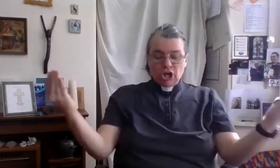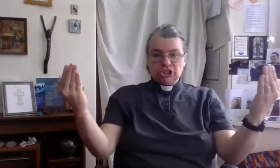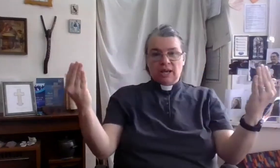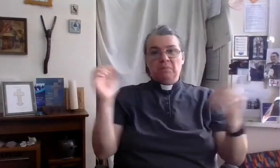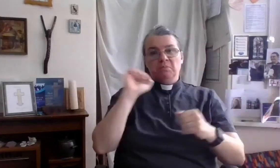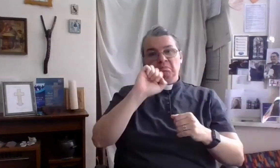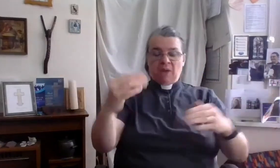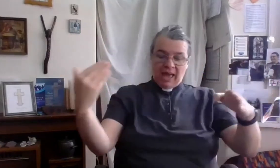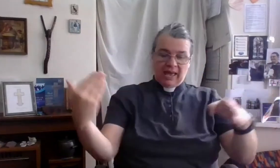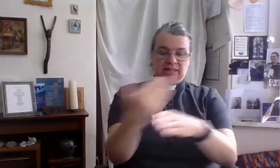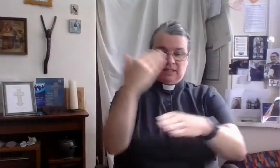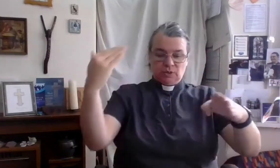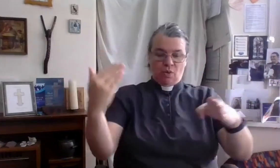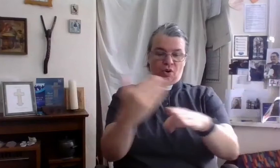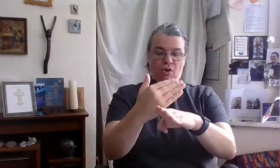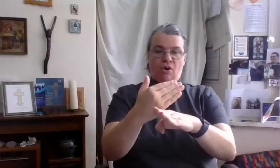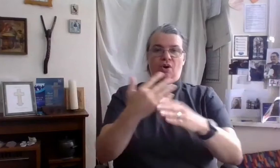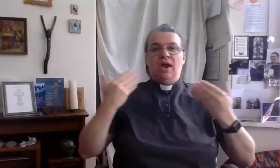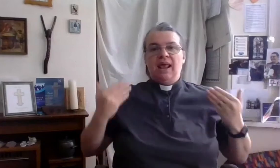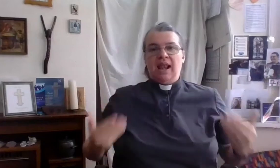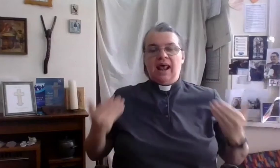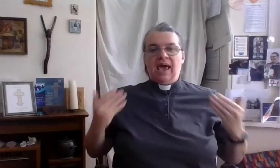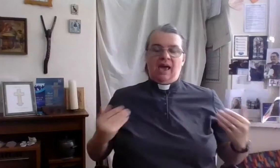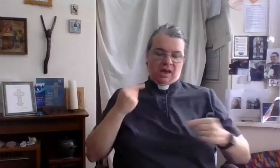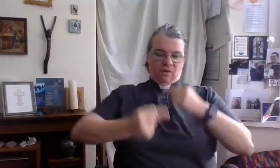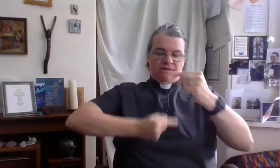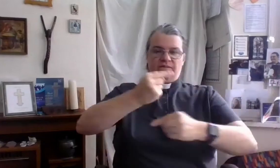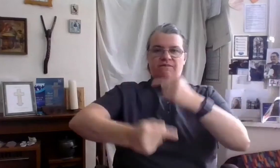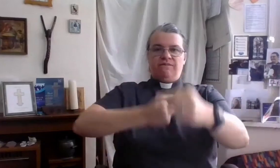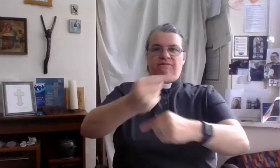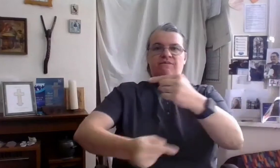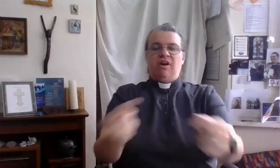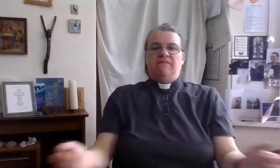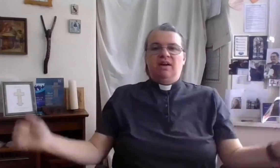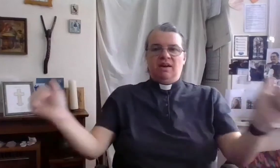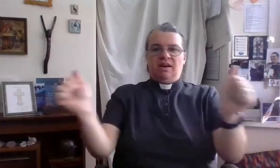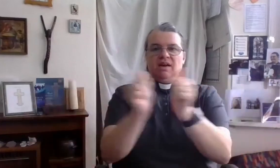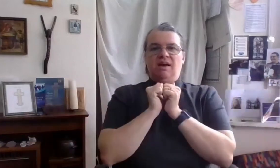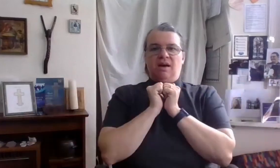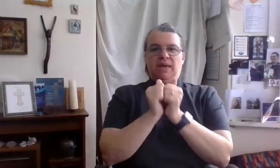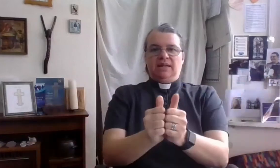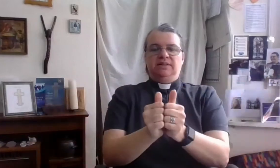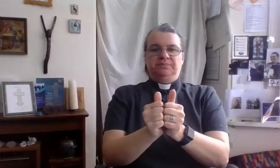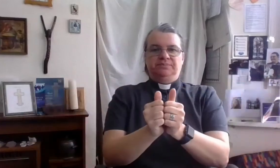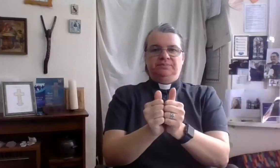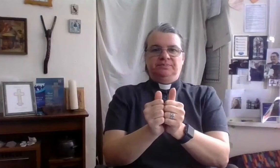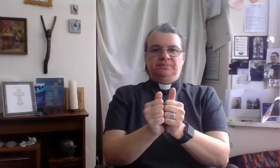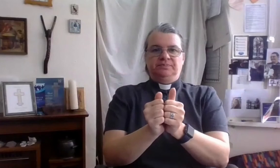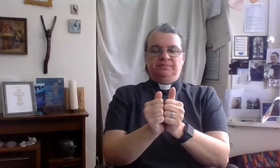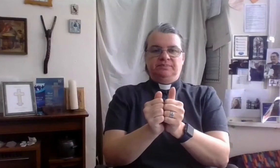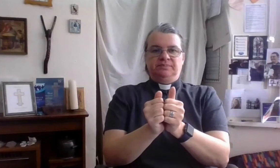expanded, and made real in its worship and in its work, now